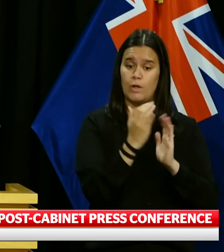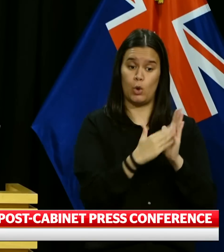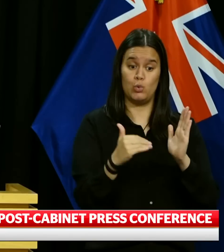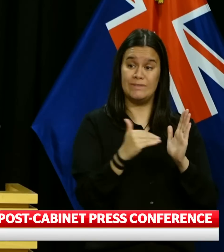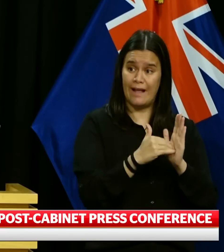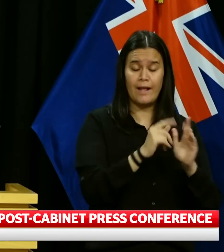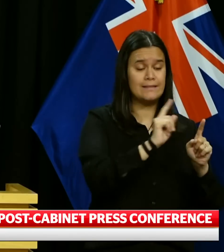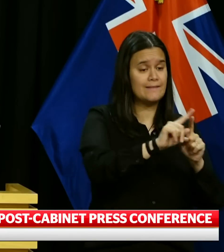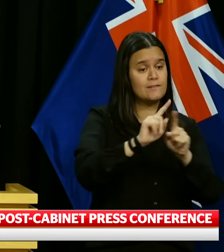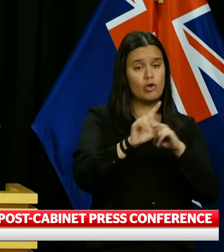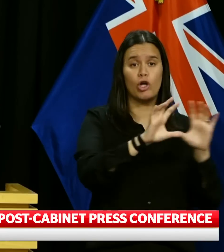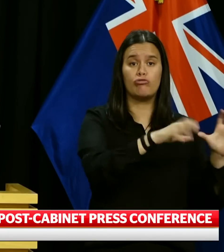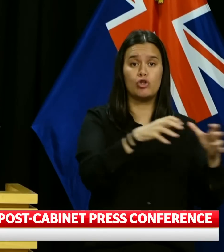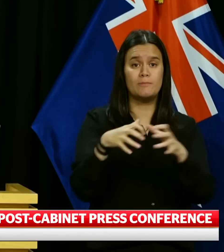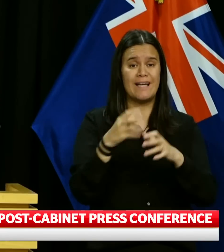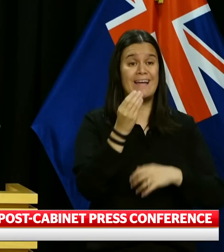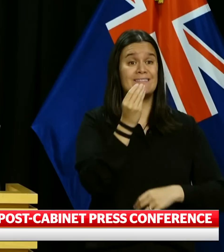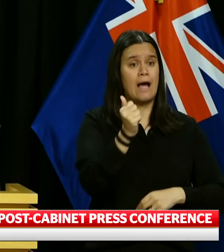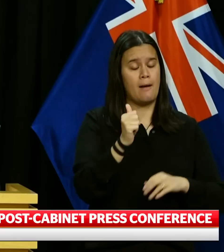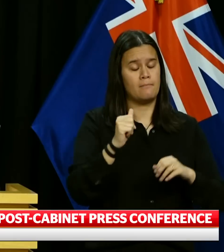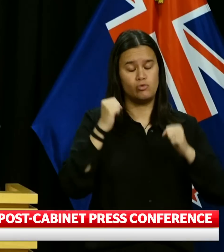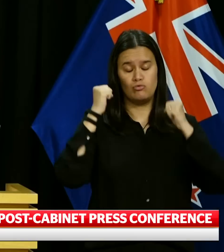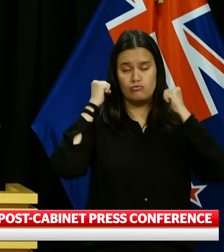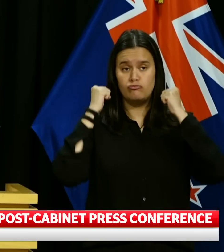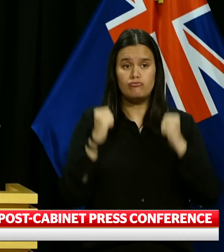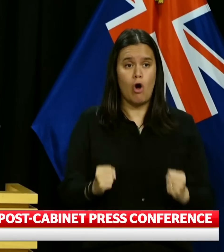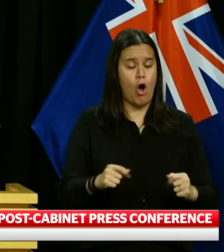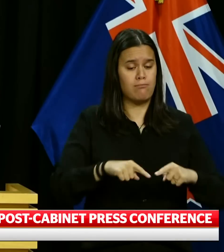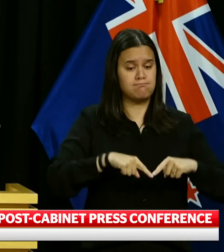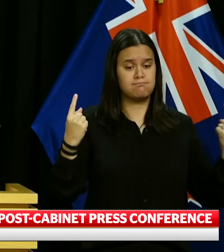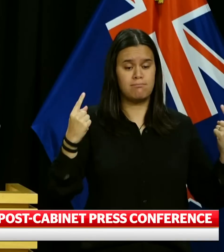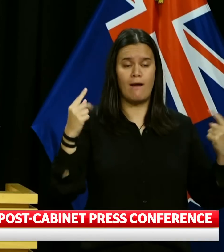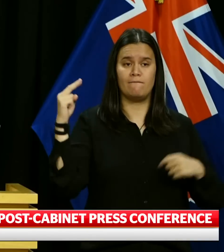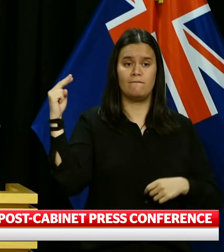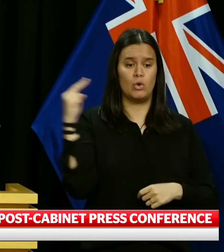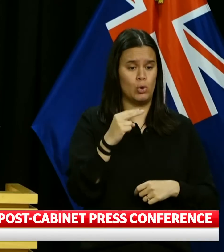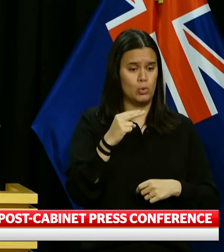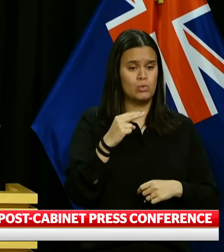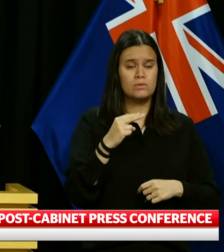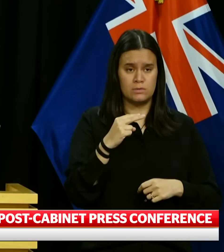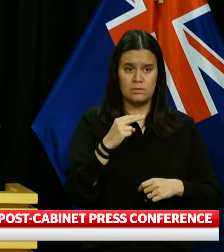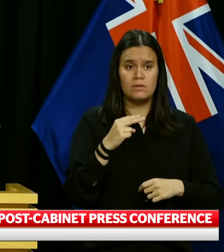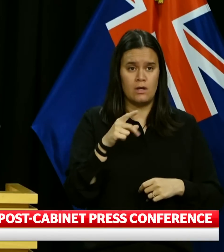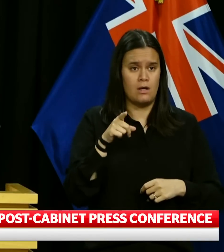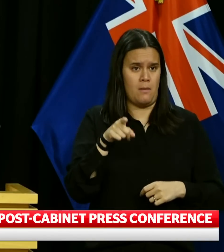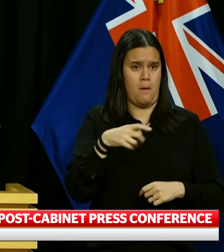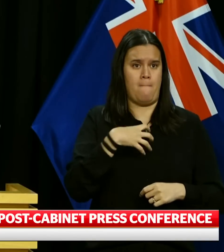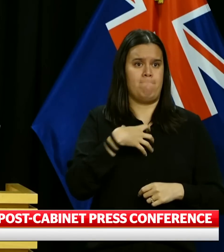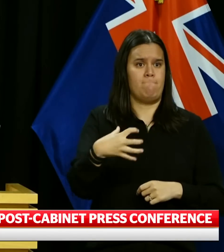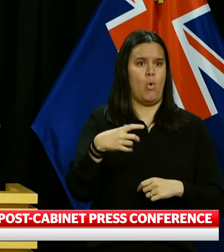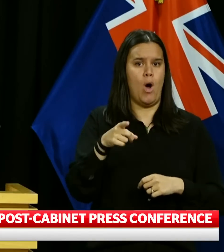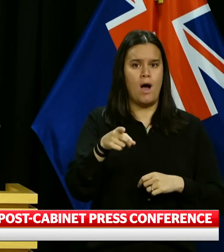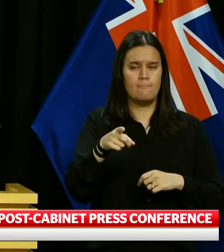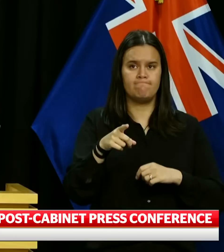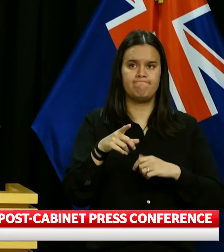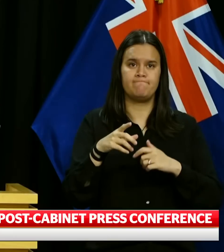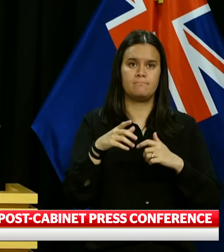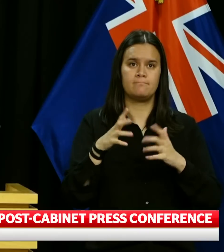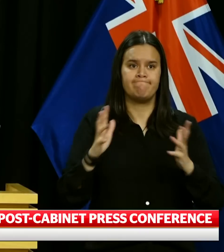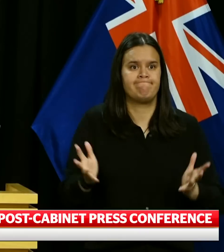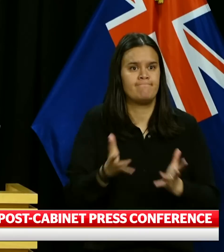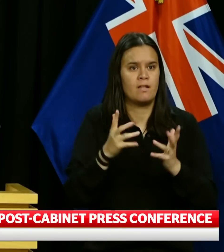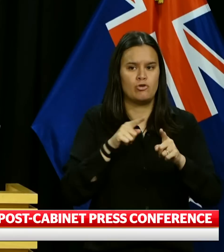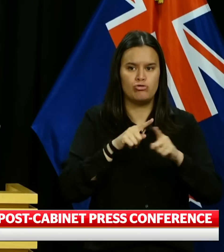are more polarised now in their political views and are expressing those views in a more inflammatory way than we might have seen in the